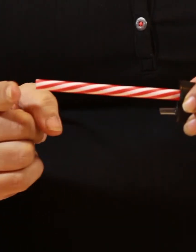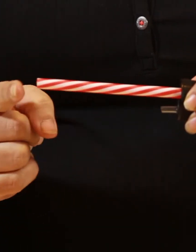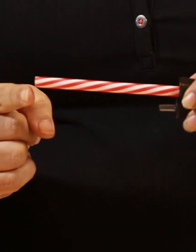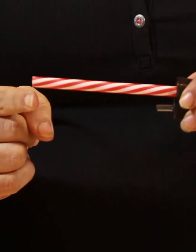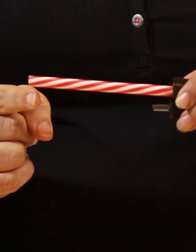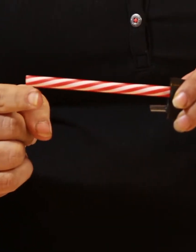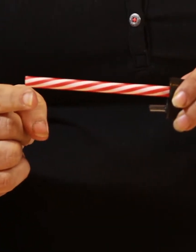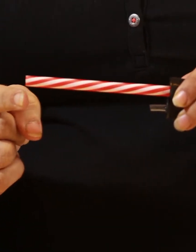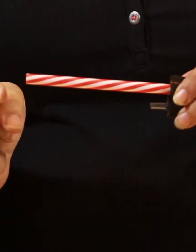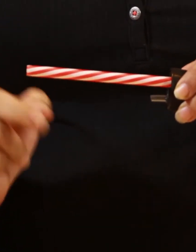Okay.